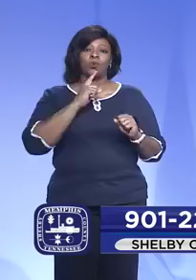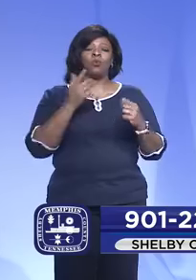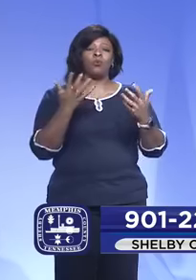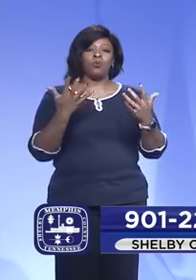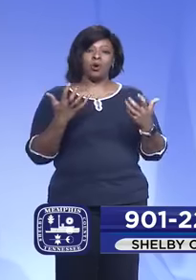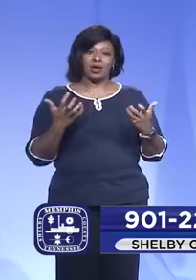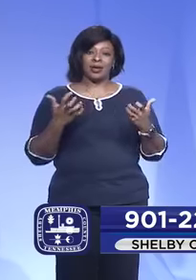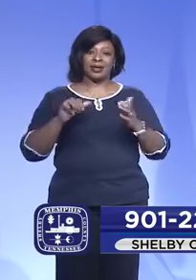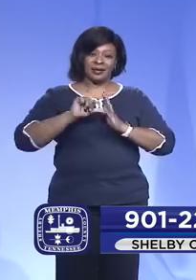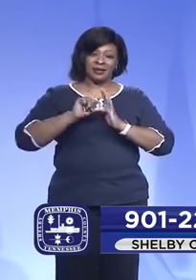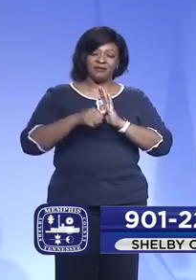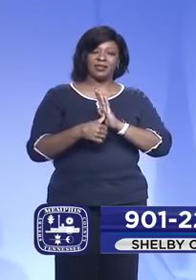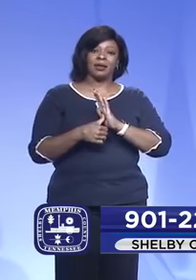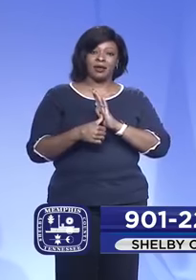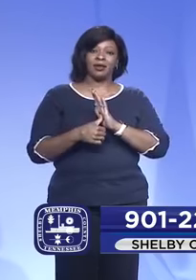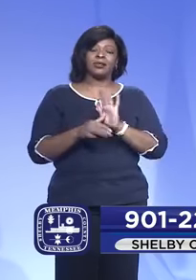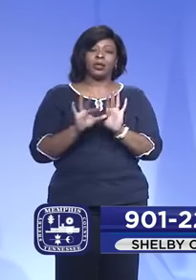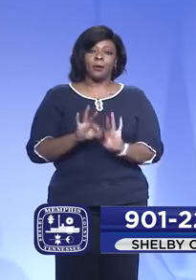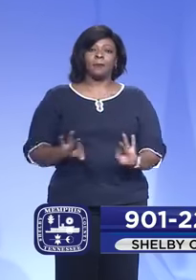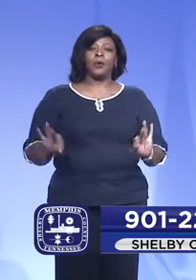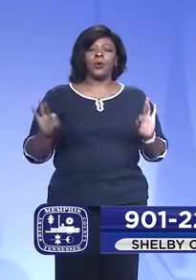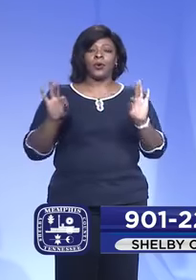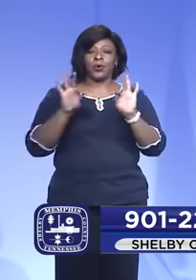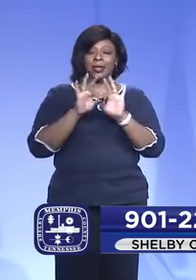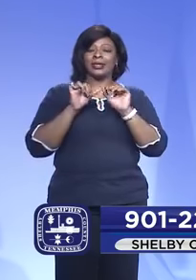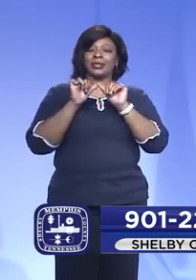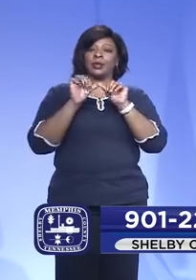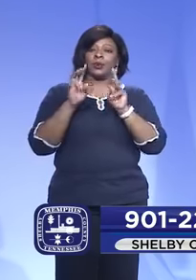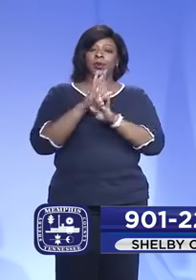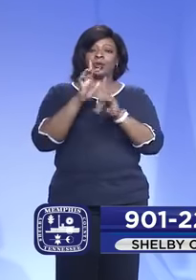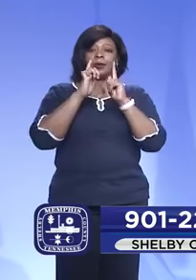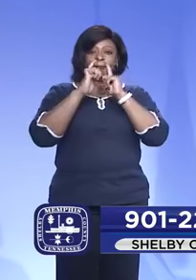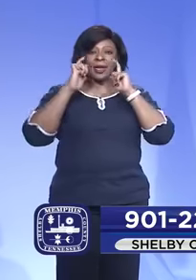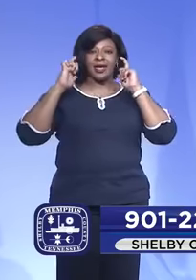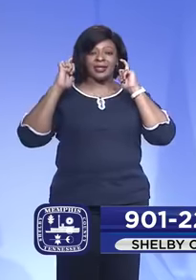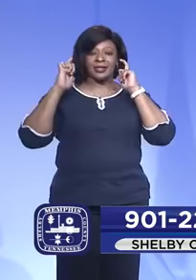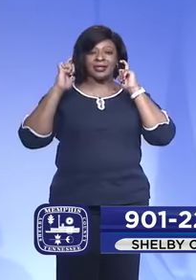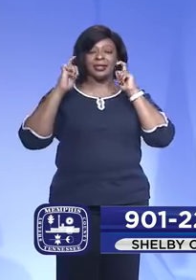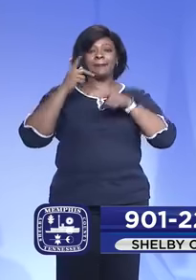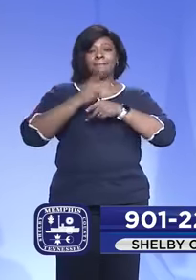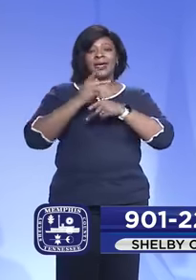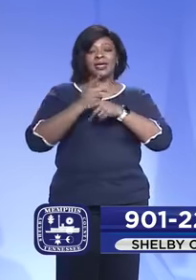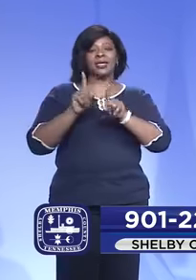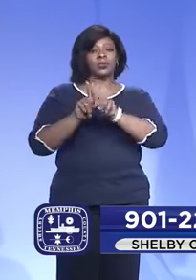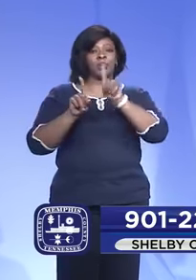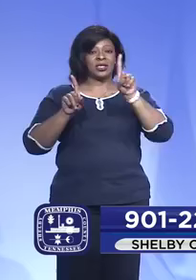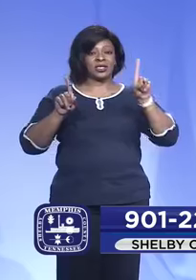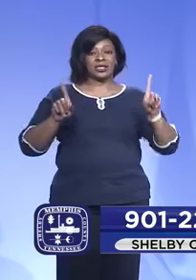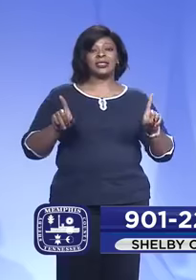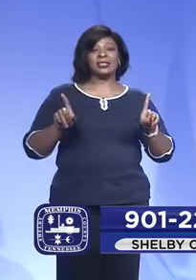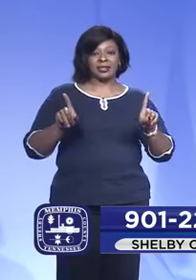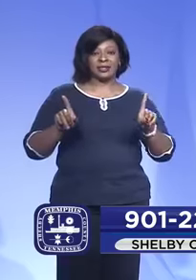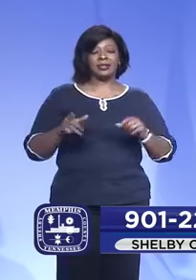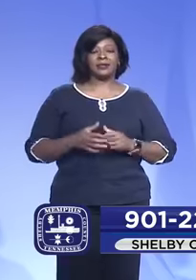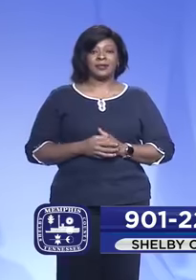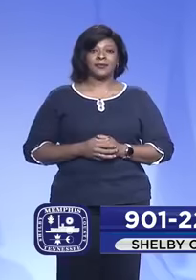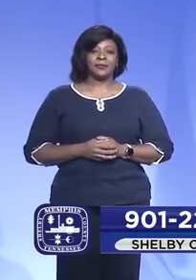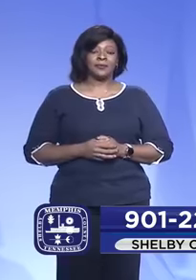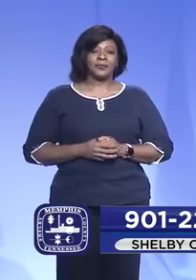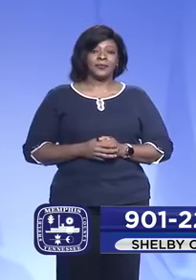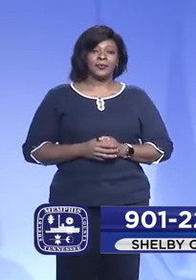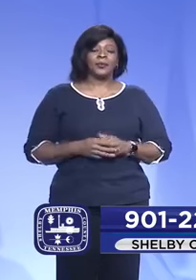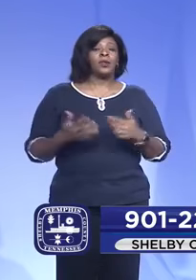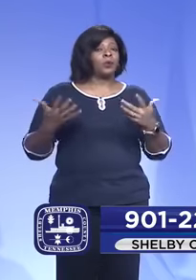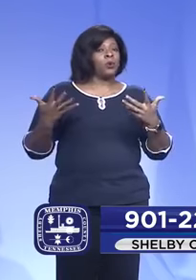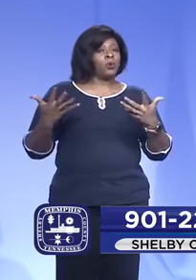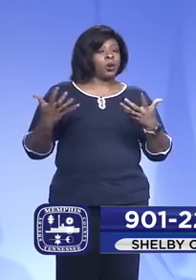to emphasize the importance of continuing to wear your mask and maintain social distancing. I